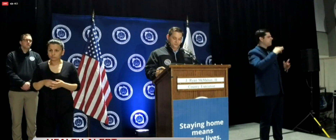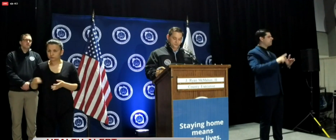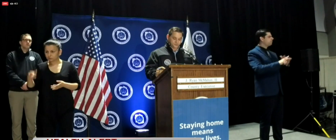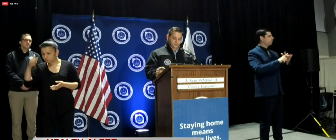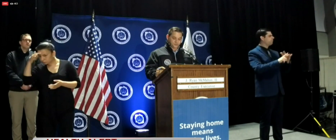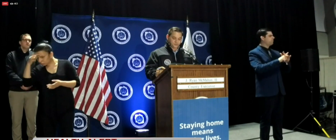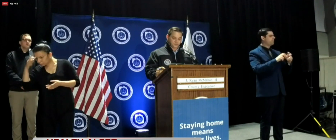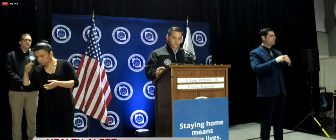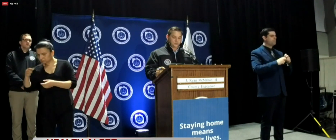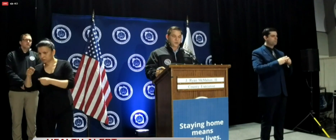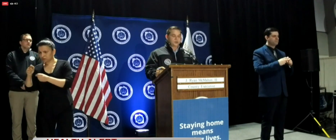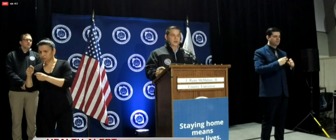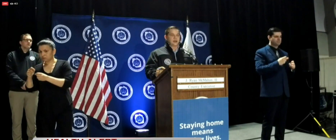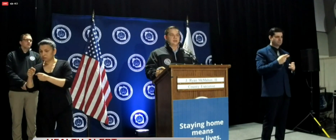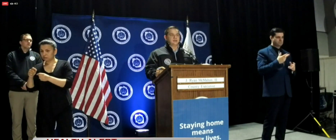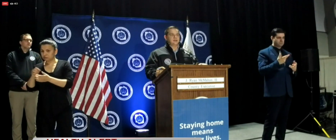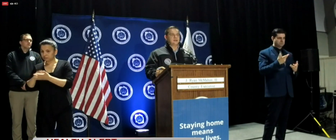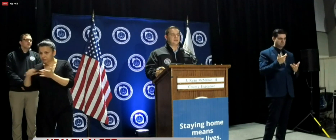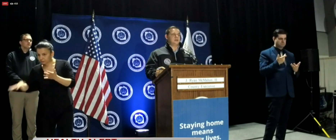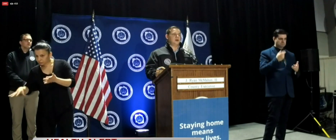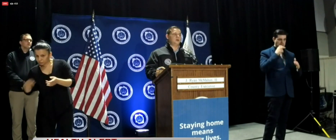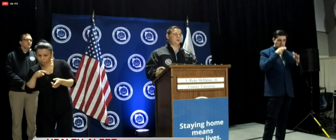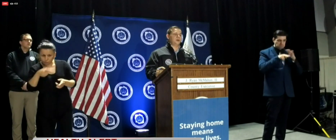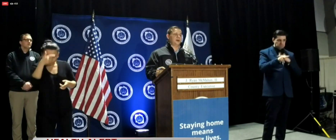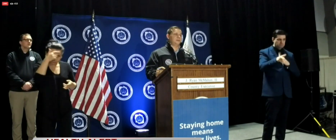you're like, wow, that's going to be a problem?